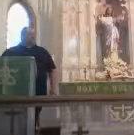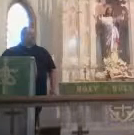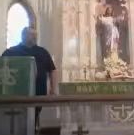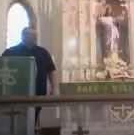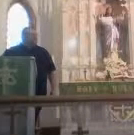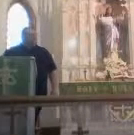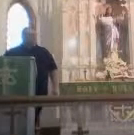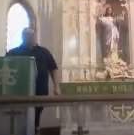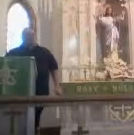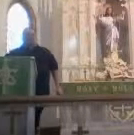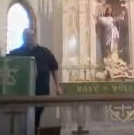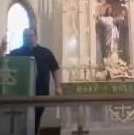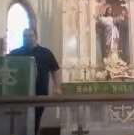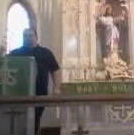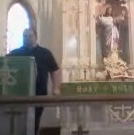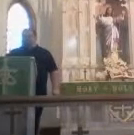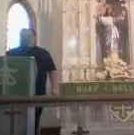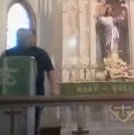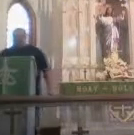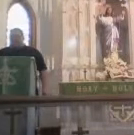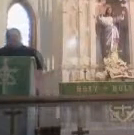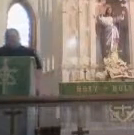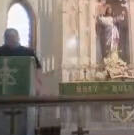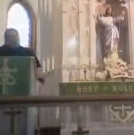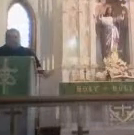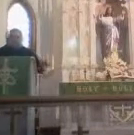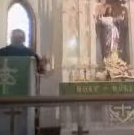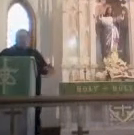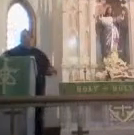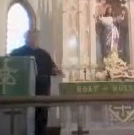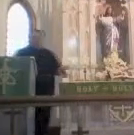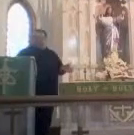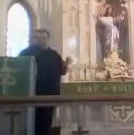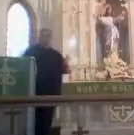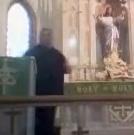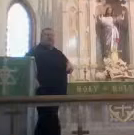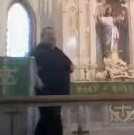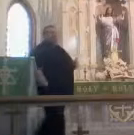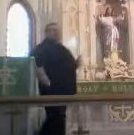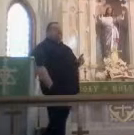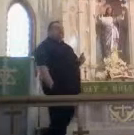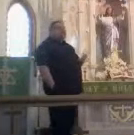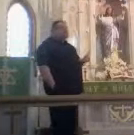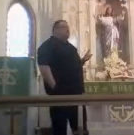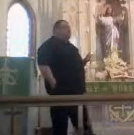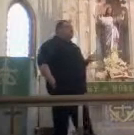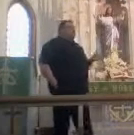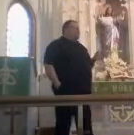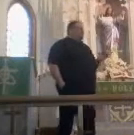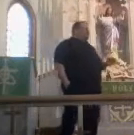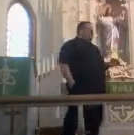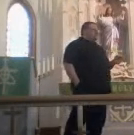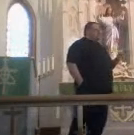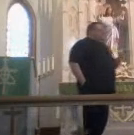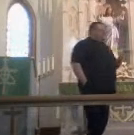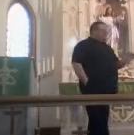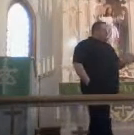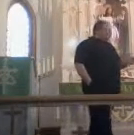getting blamed for the famine, withholding of the rain. The king of Israel, Ahab, even went so far to call